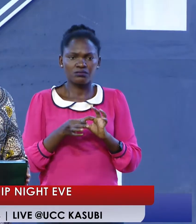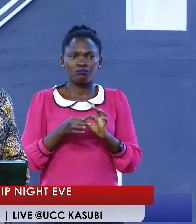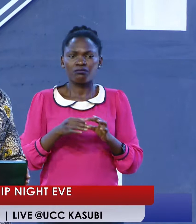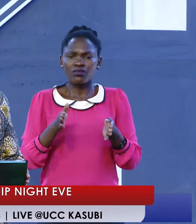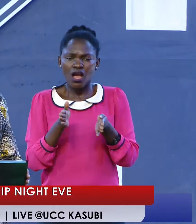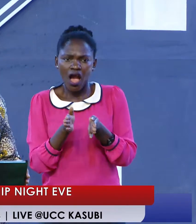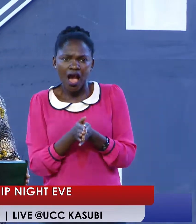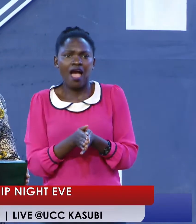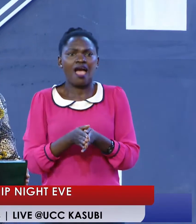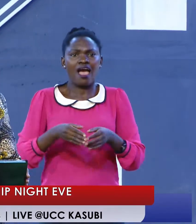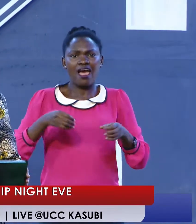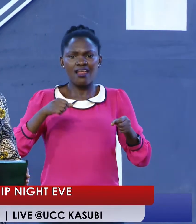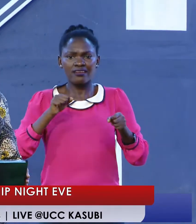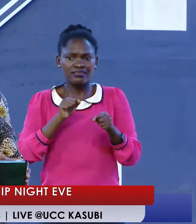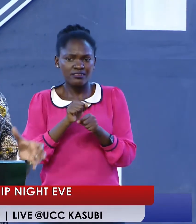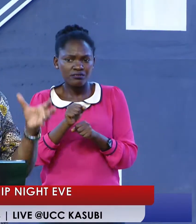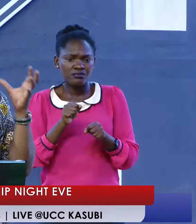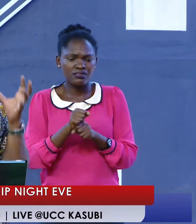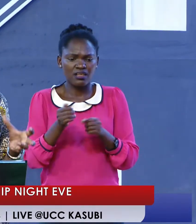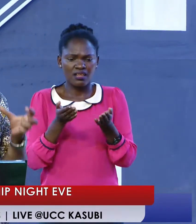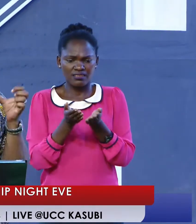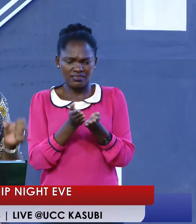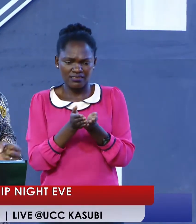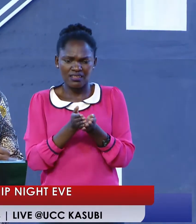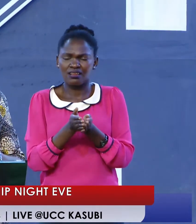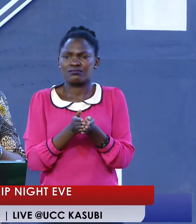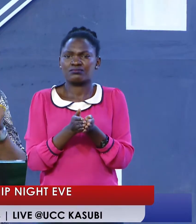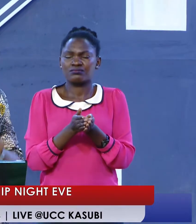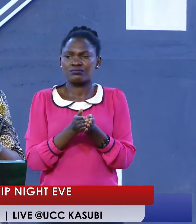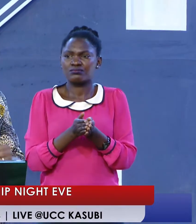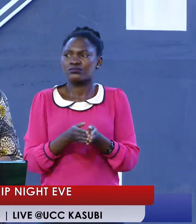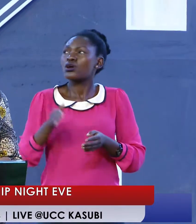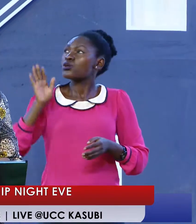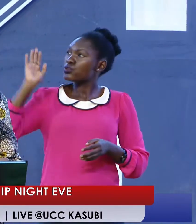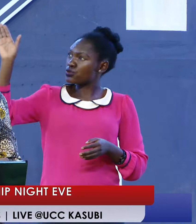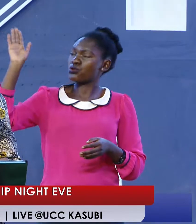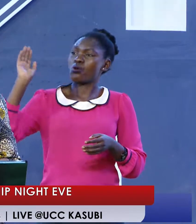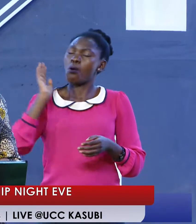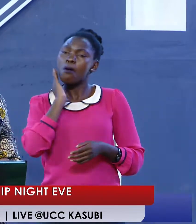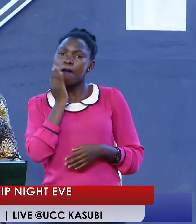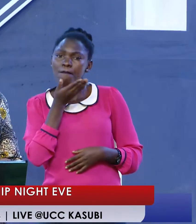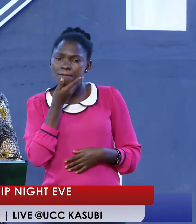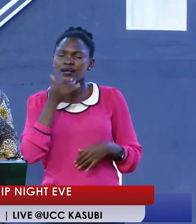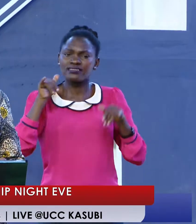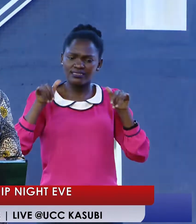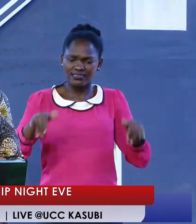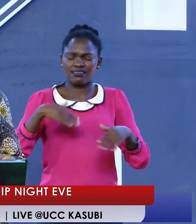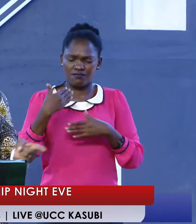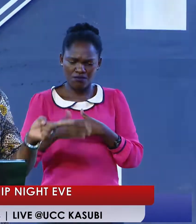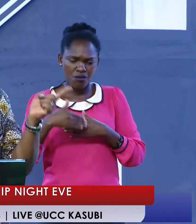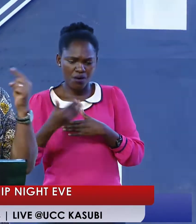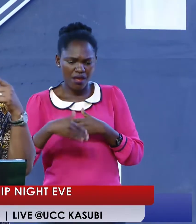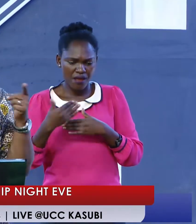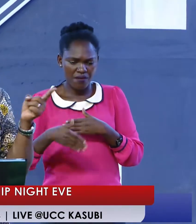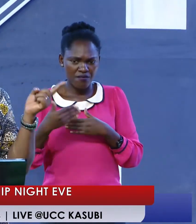And they sang because he's good. N'okusaasira kwe kubeerera emirembe gyonna. And his mercies endure forever.